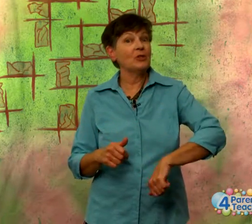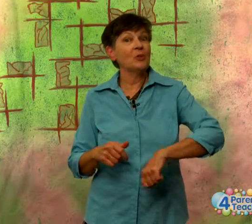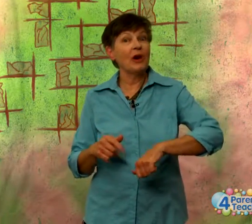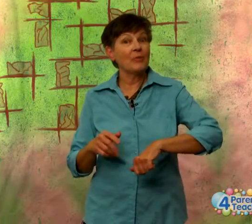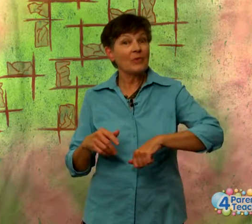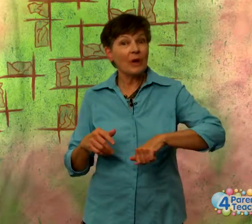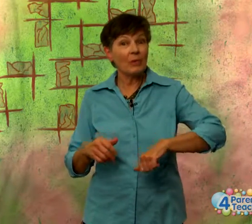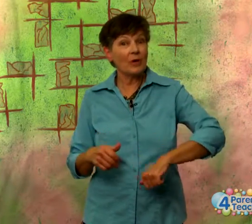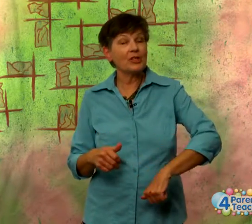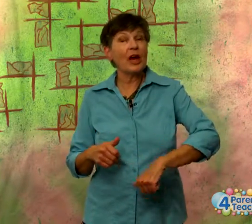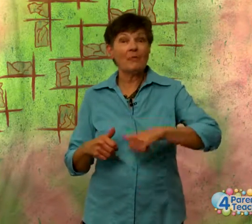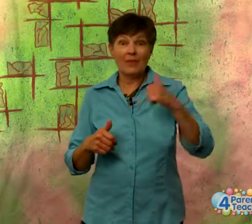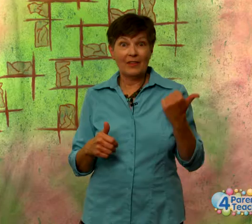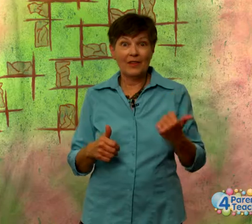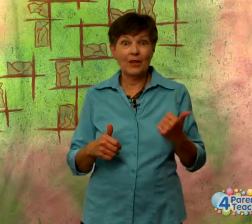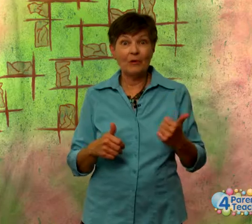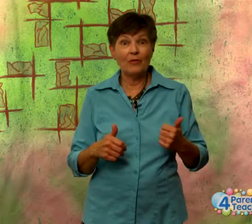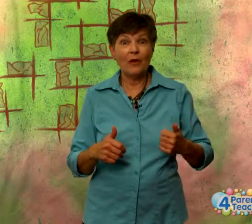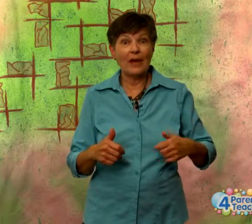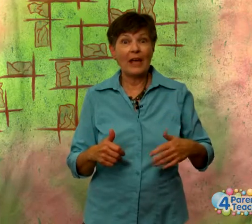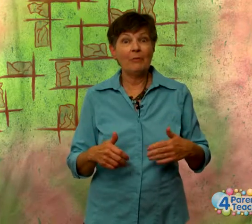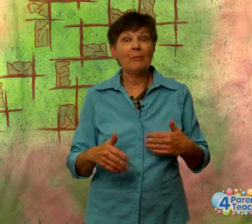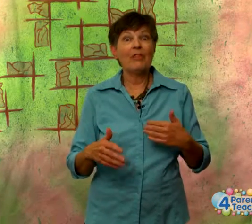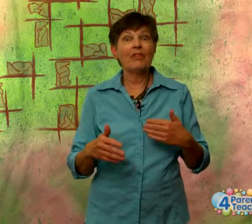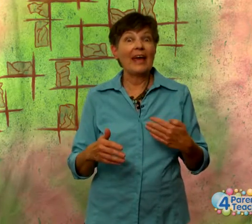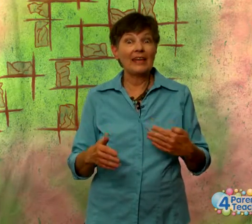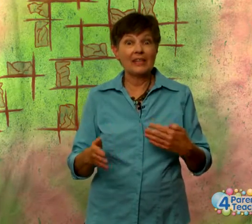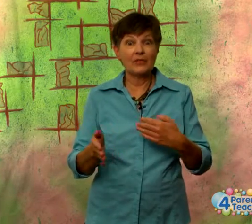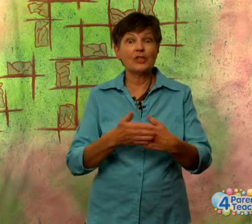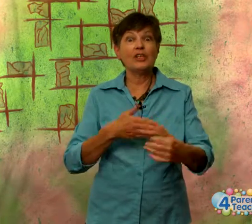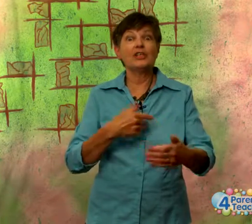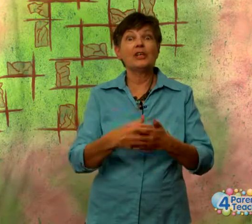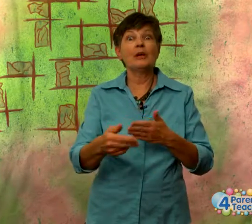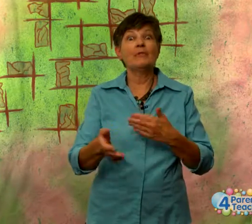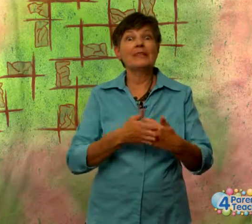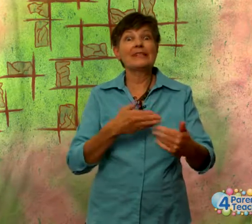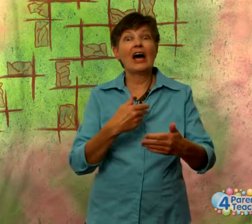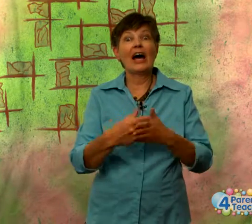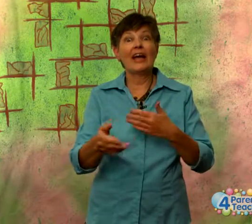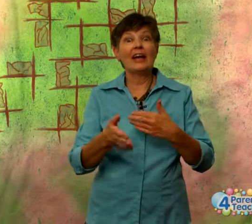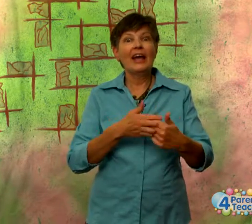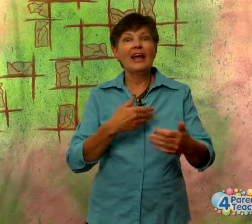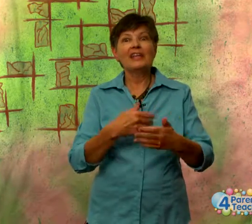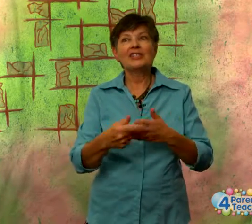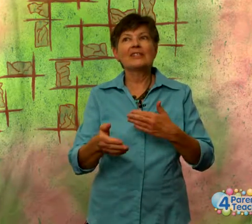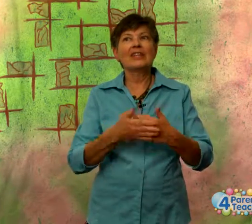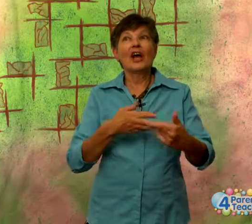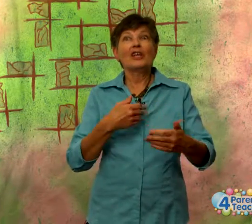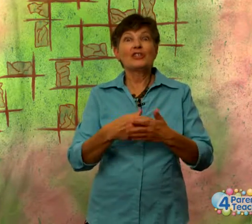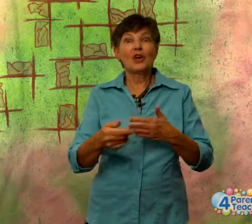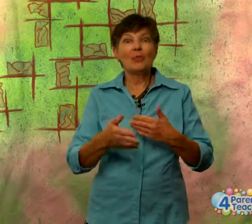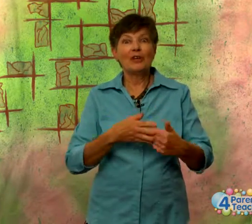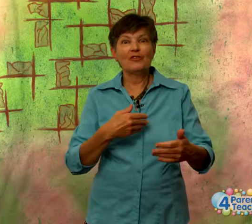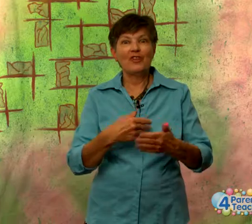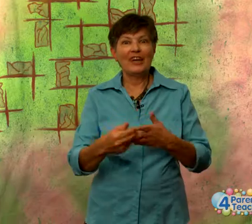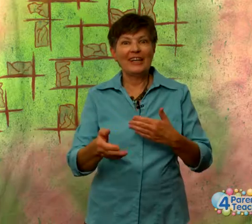to our workshop the year before came up and thanked us for teaching them this sign. It's just so much fun.